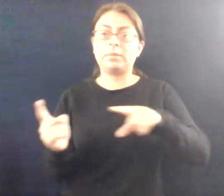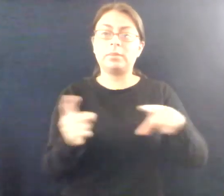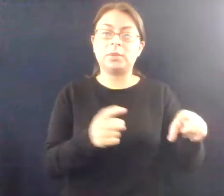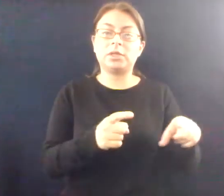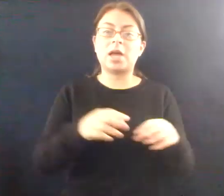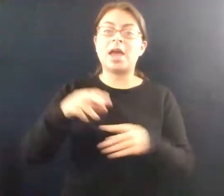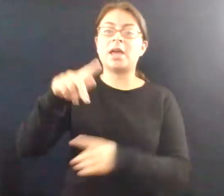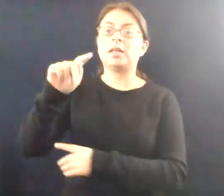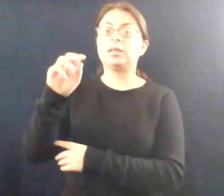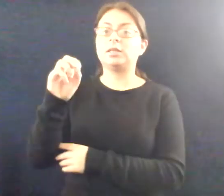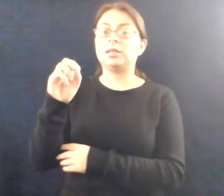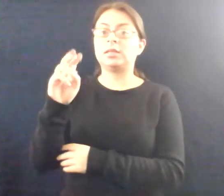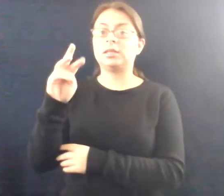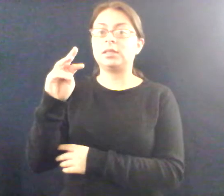How fast did San Francisco grow?